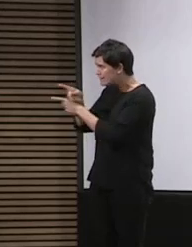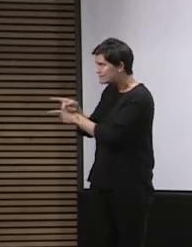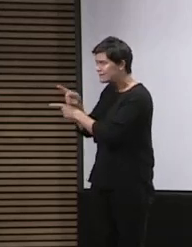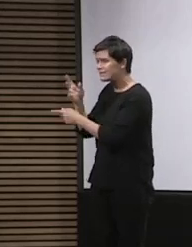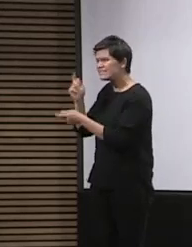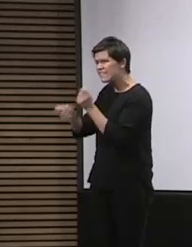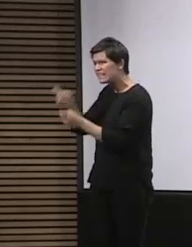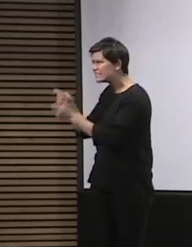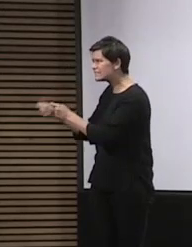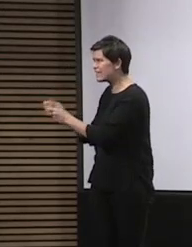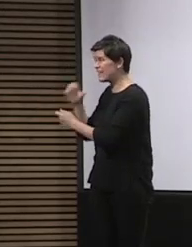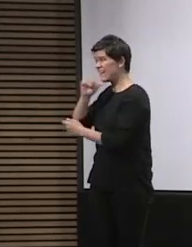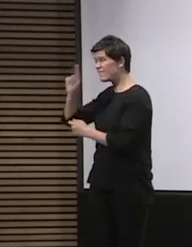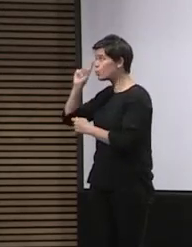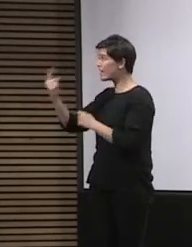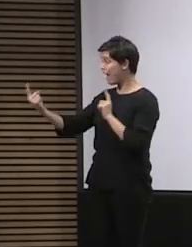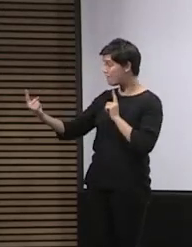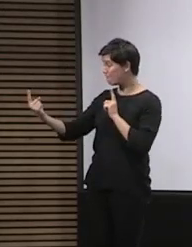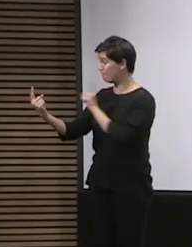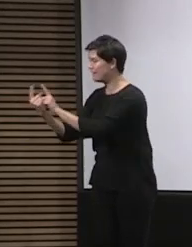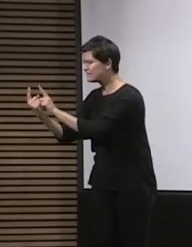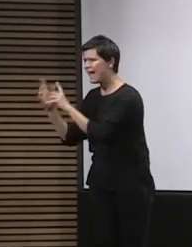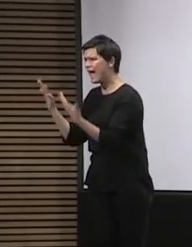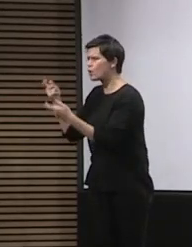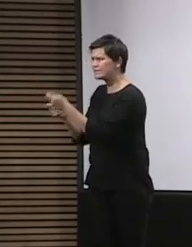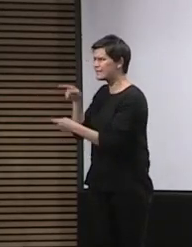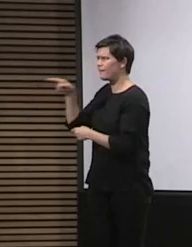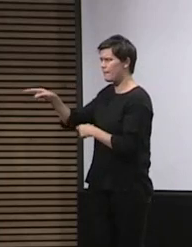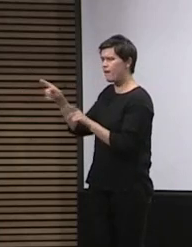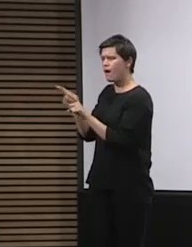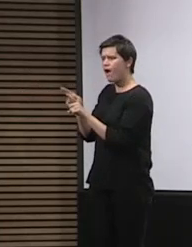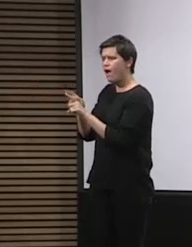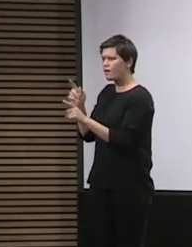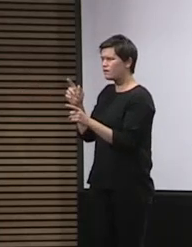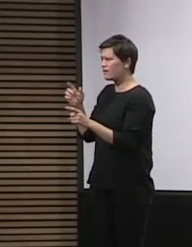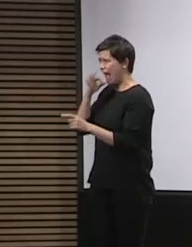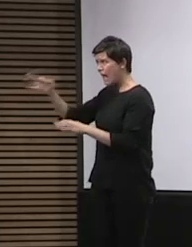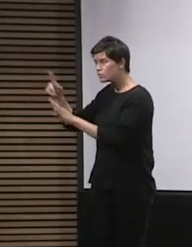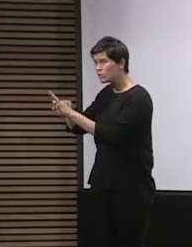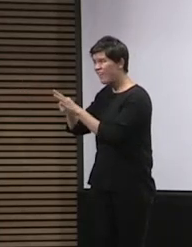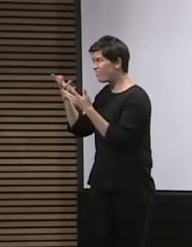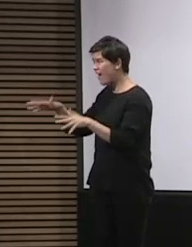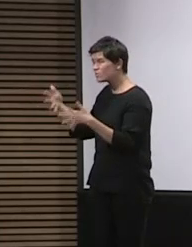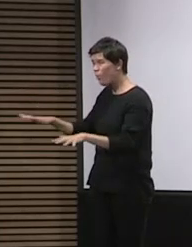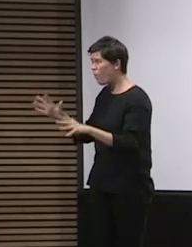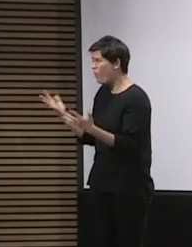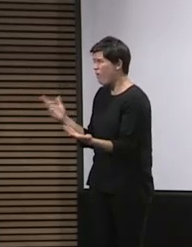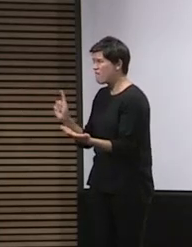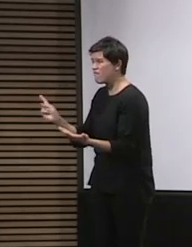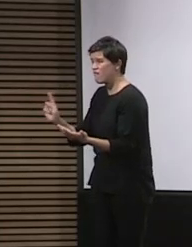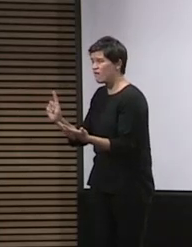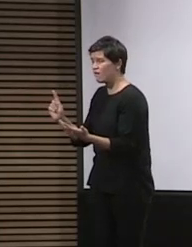can't really get swabs as you usually do. Is it a survey for people to phone in? We're still working through the details of our surveillance